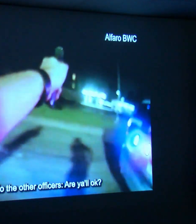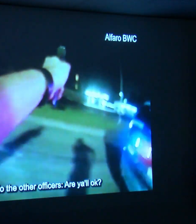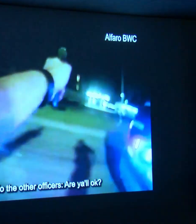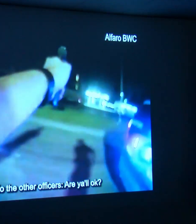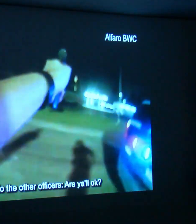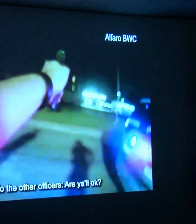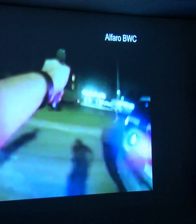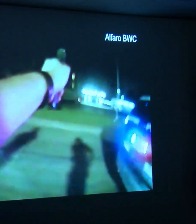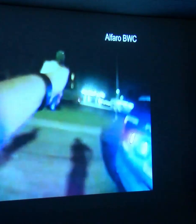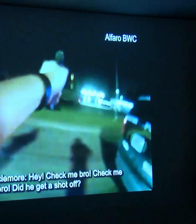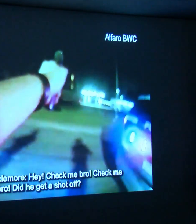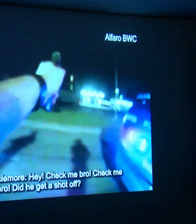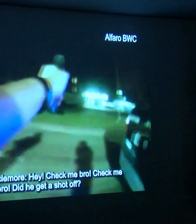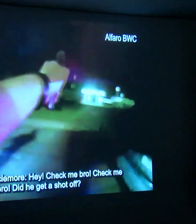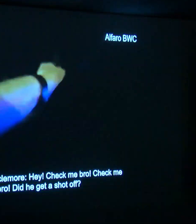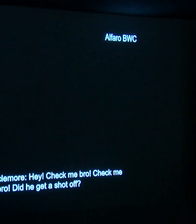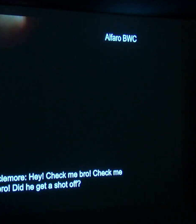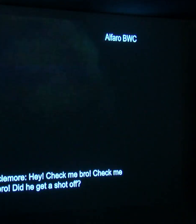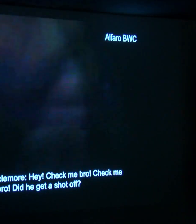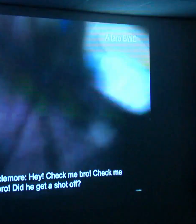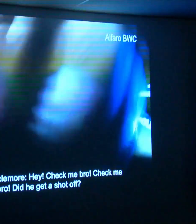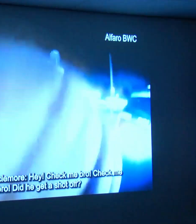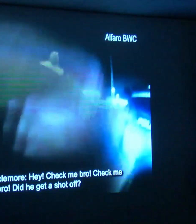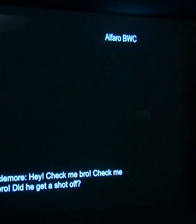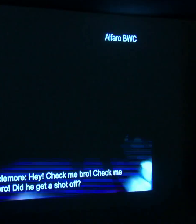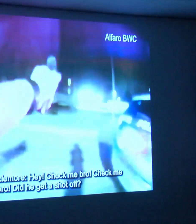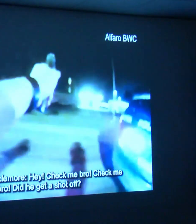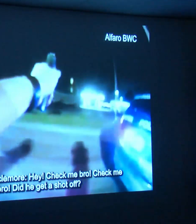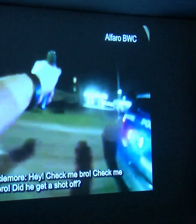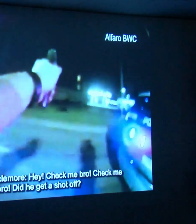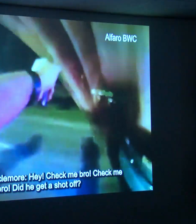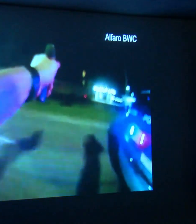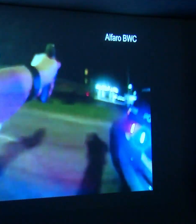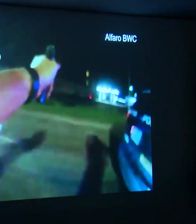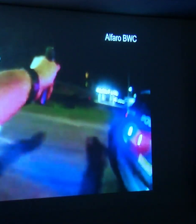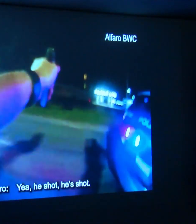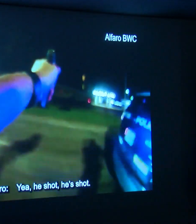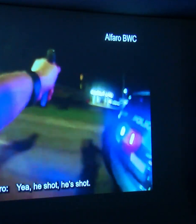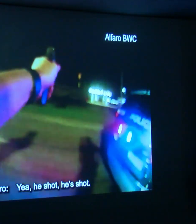Are y'all okay? Check me, bro. Did he get a shot off?